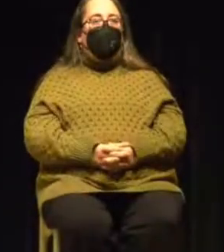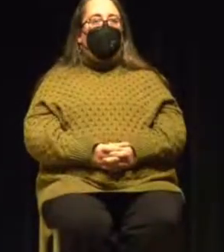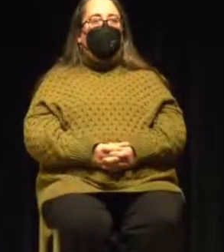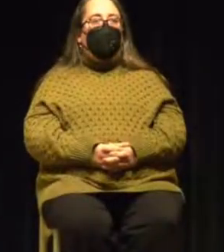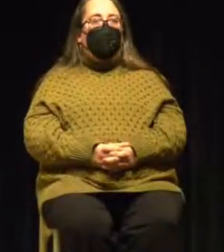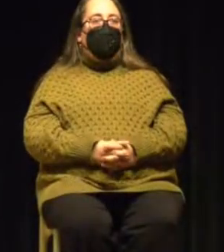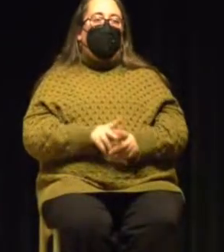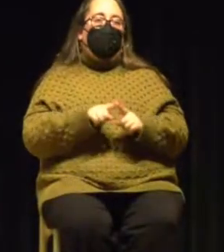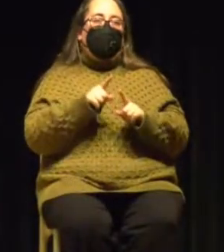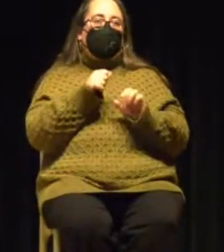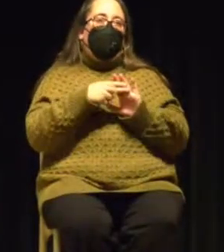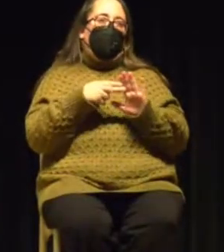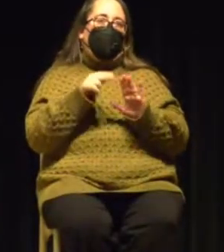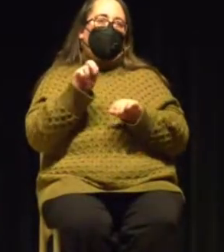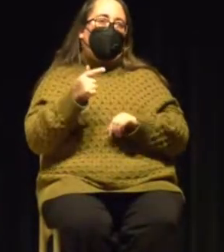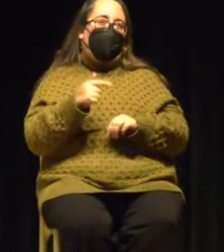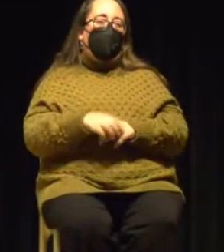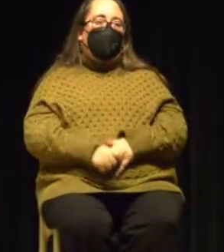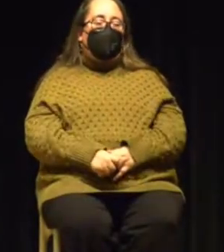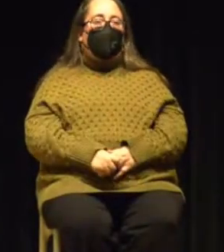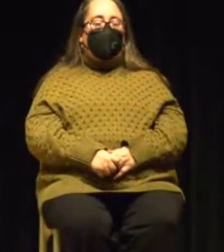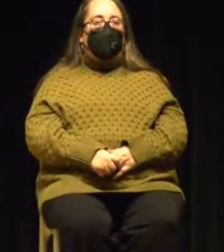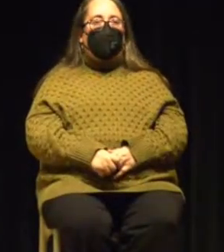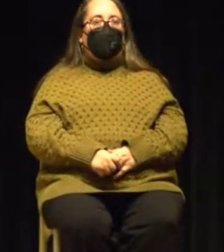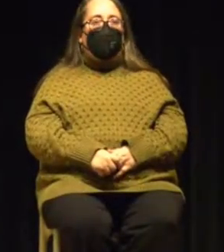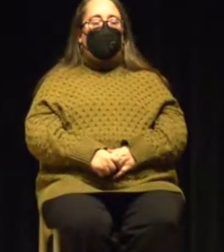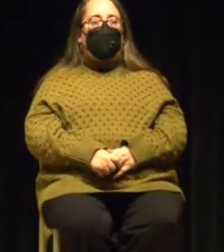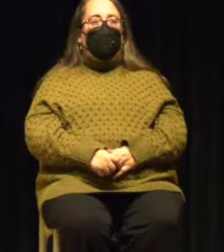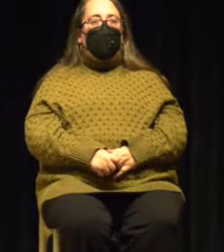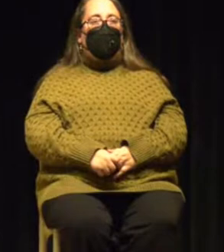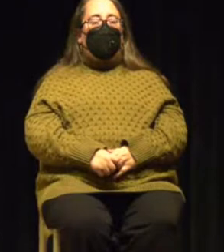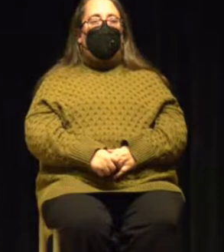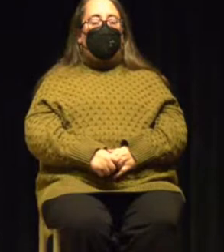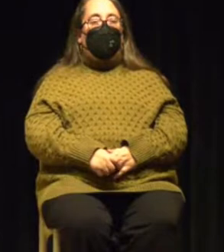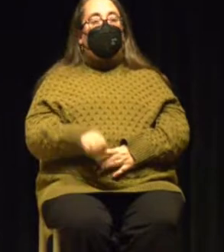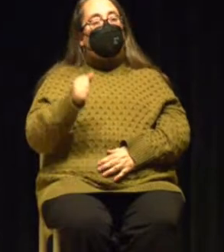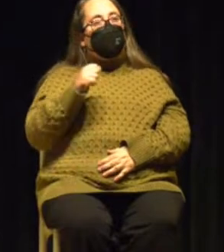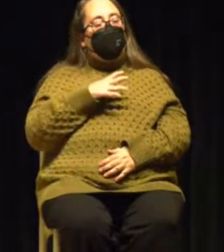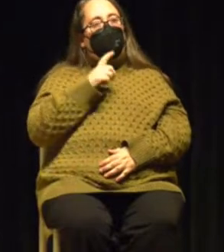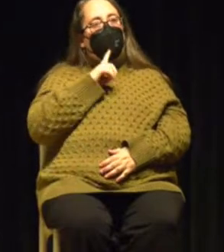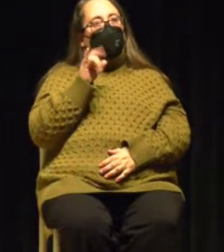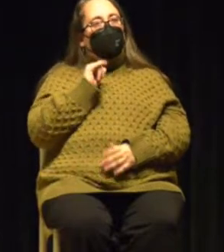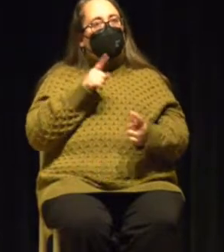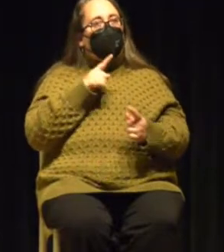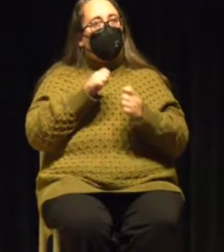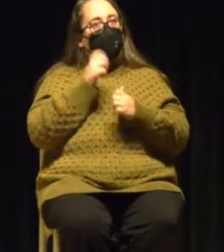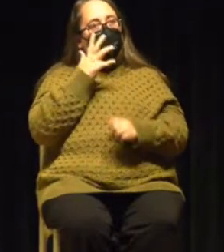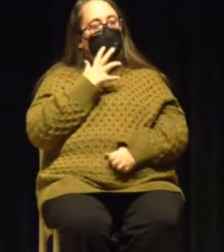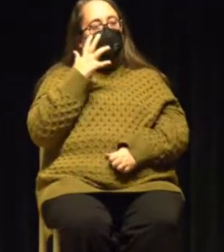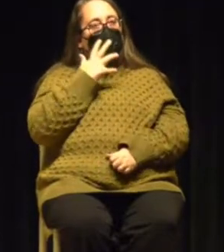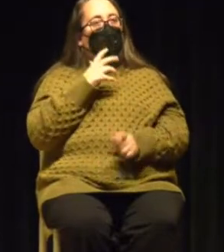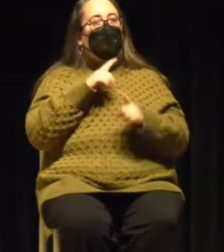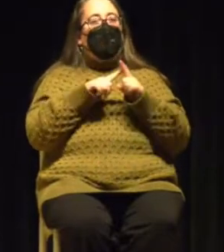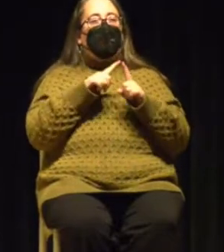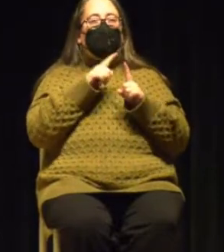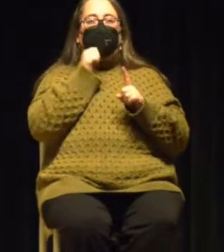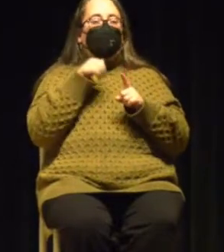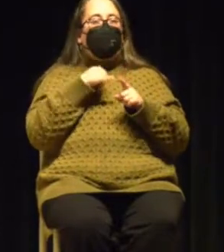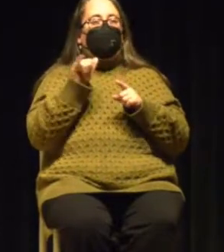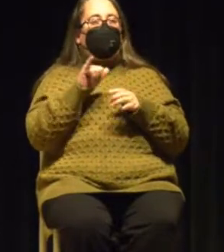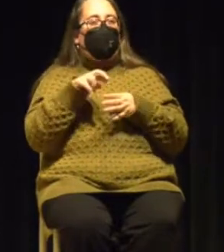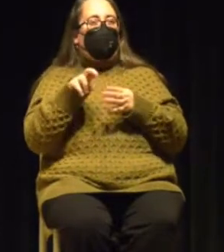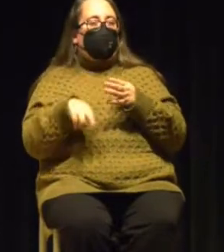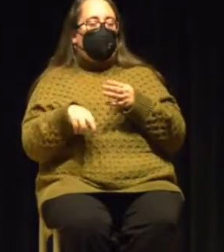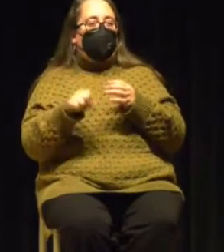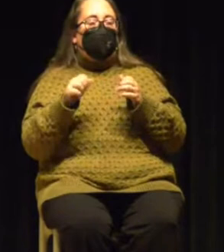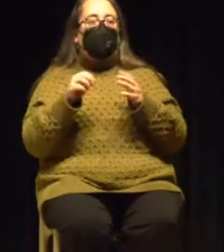one being tagged, so it's hard. Well, what's interesting is throughout the book, men are also struggling with their appearance, but it doesn't have the same consequence.